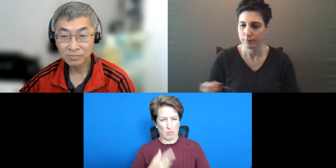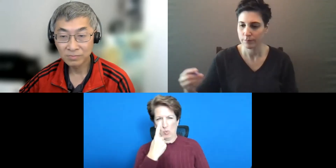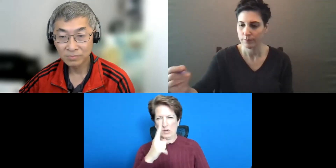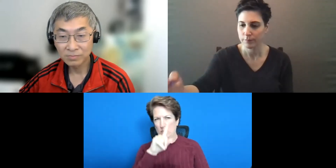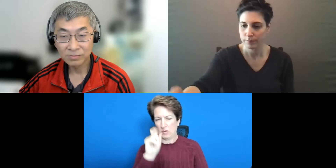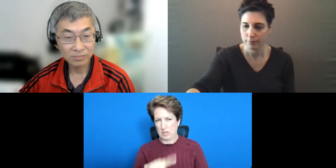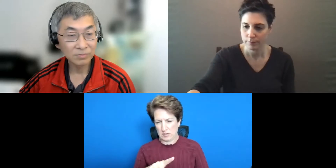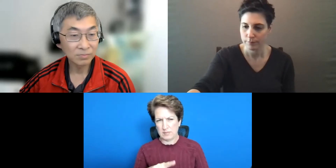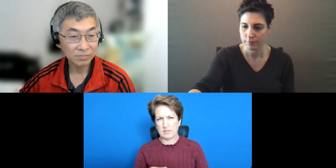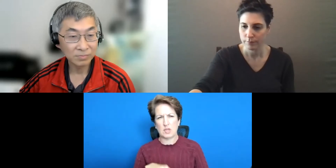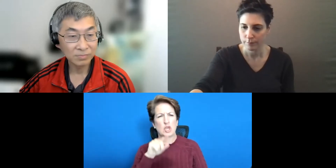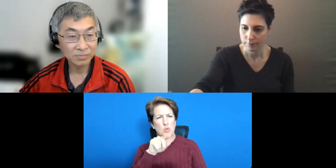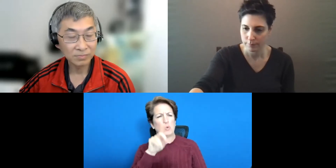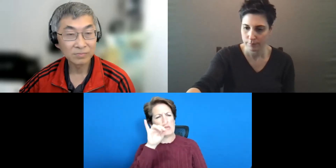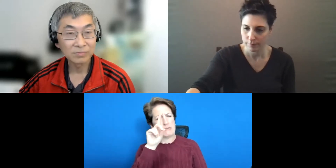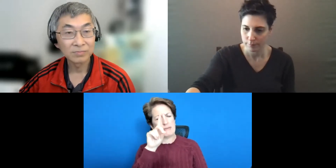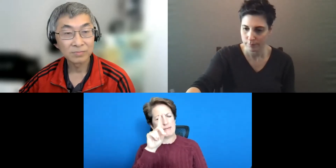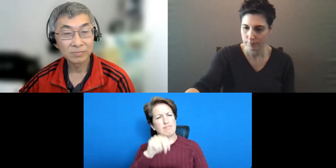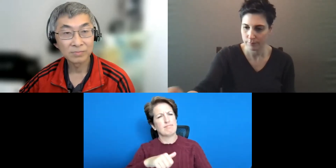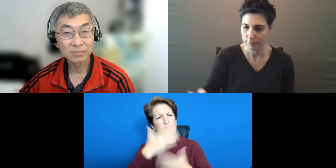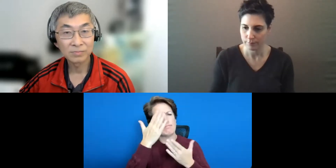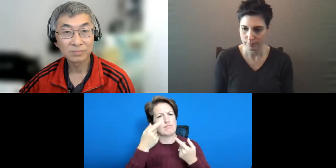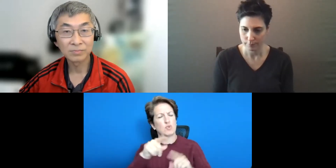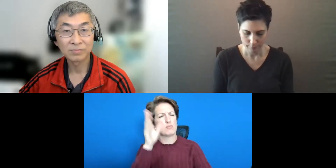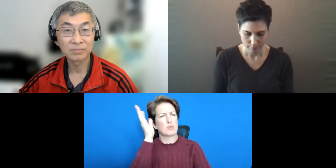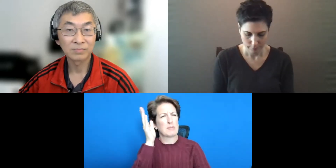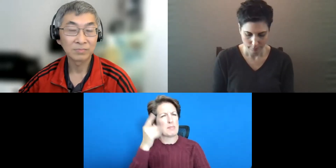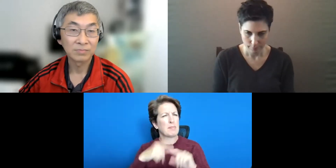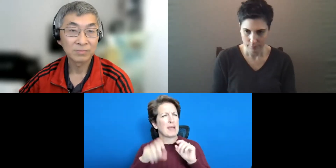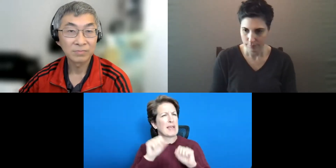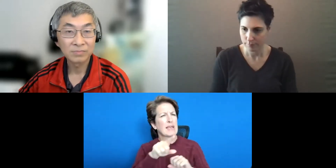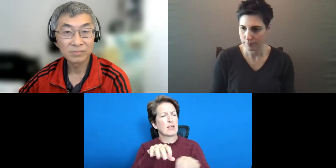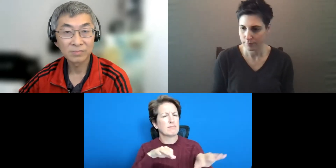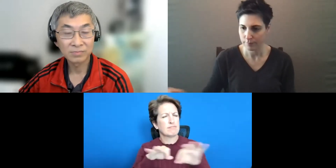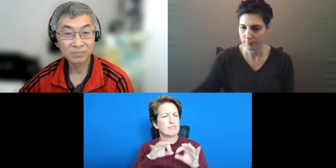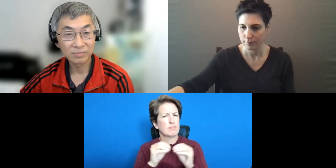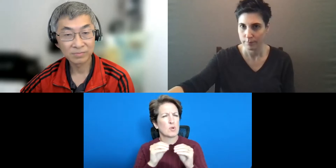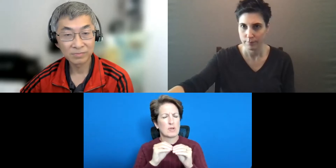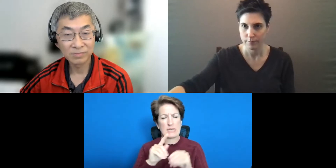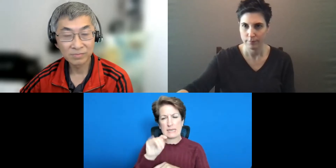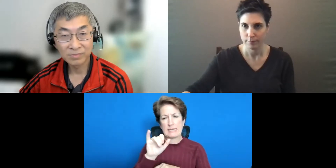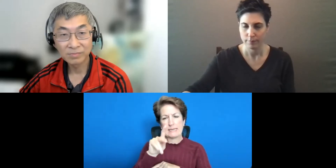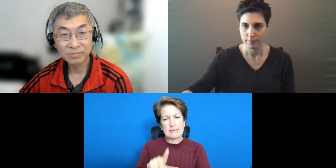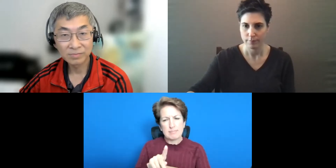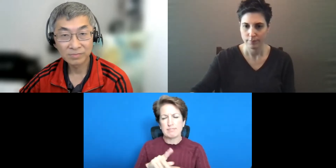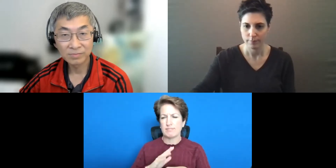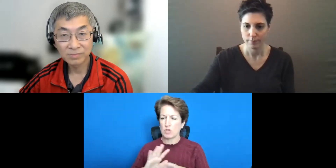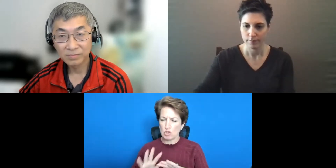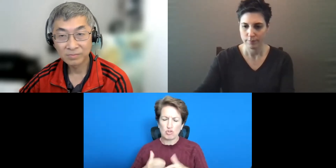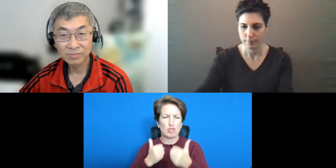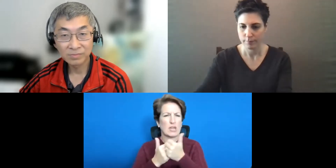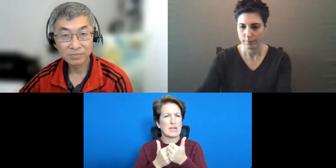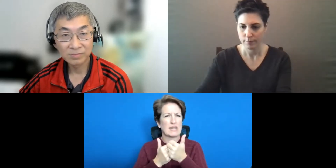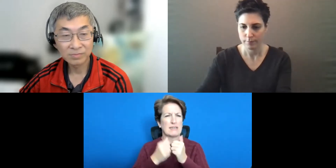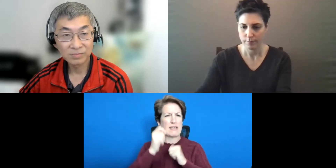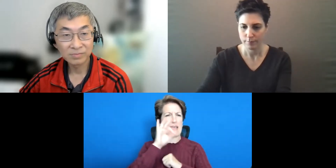this a little bit in your presentation, but can you share some more tips and challenges, especially around